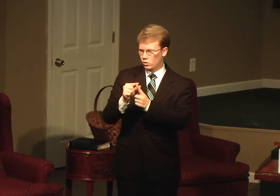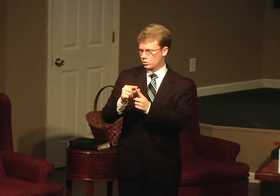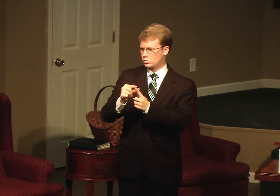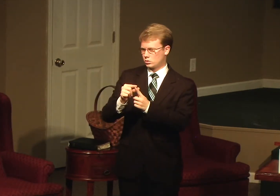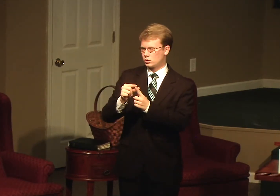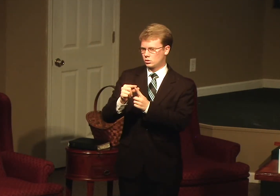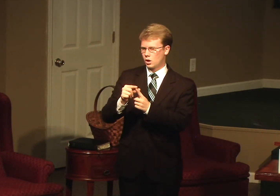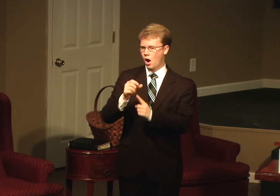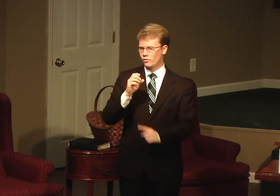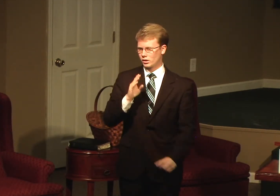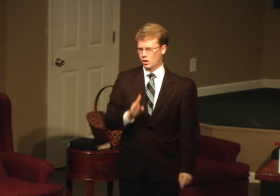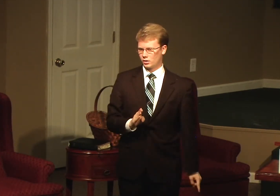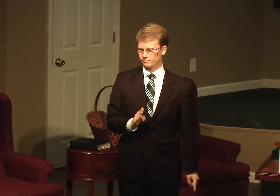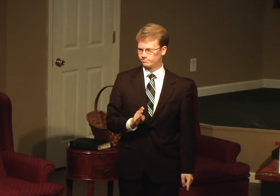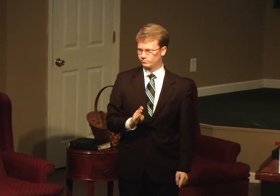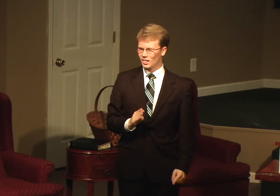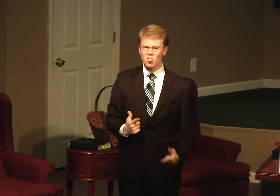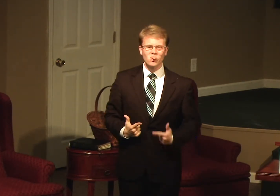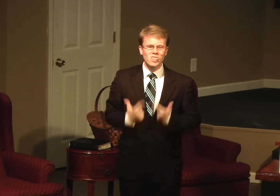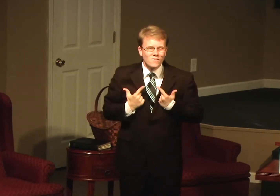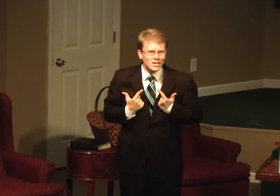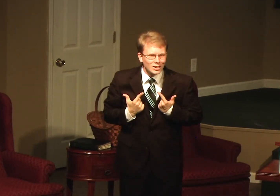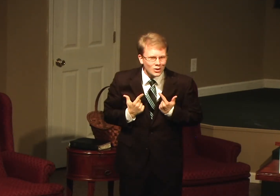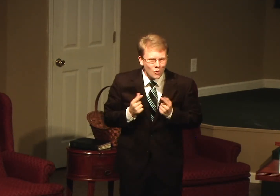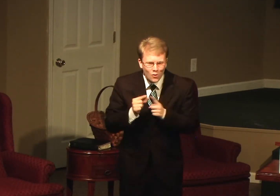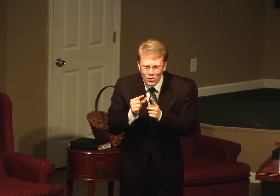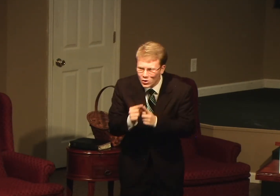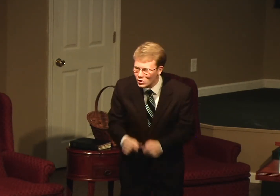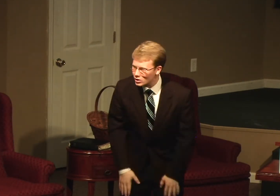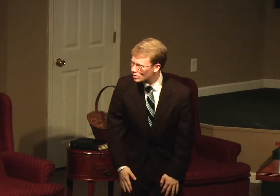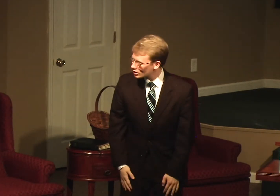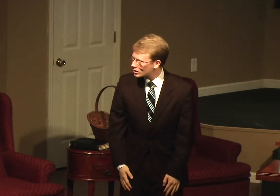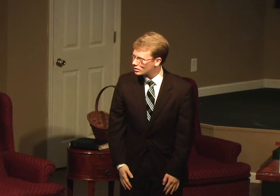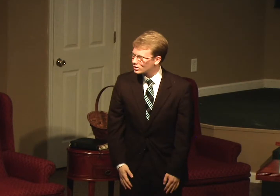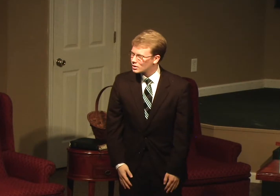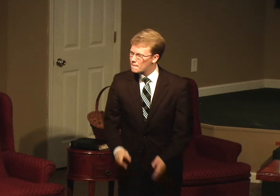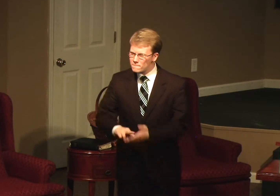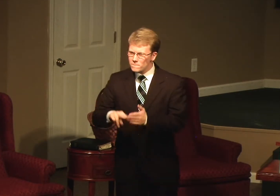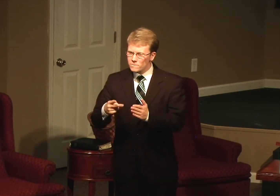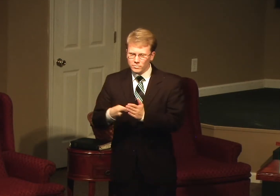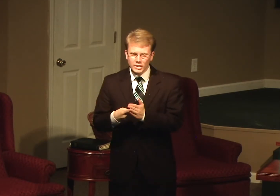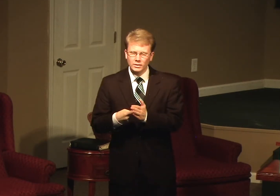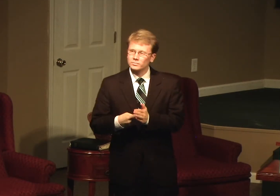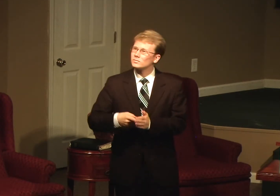Himself gave us His Word. He is the living Word of God.